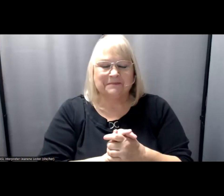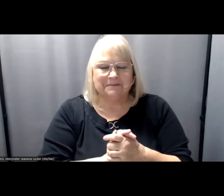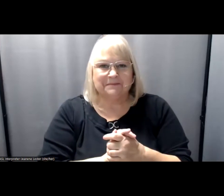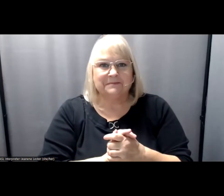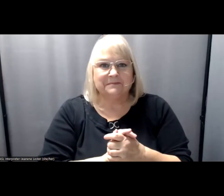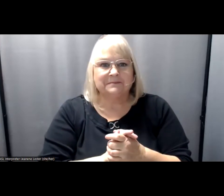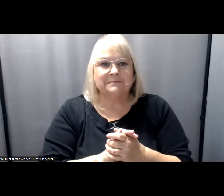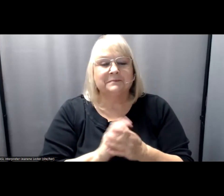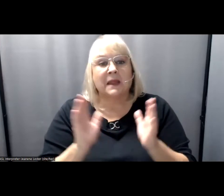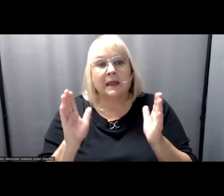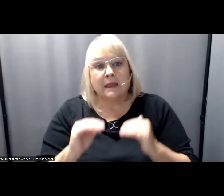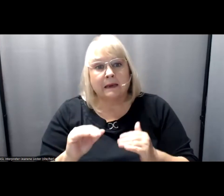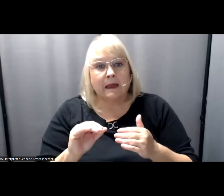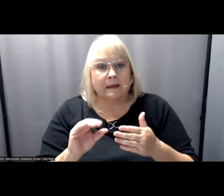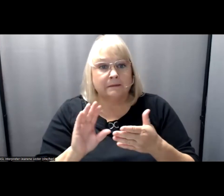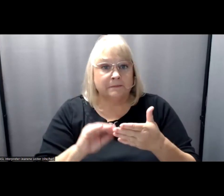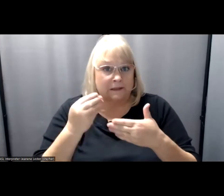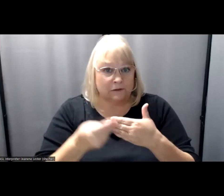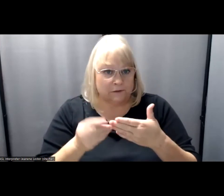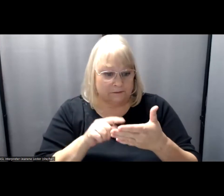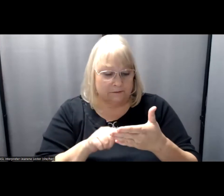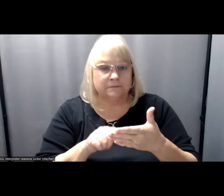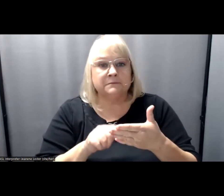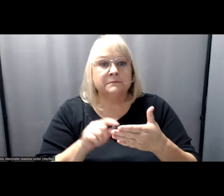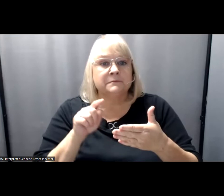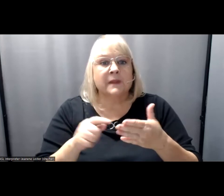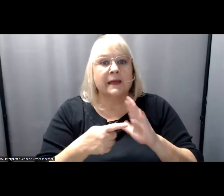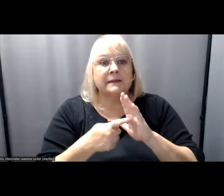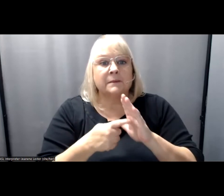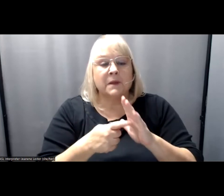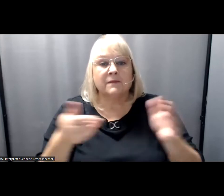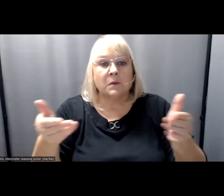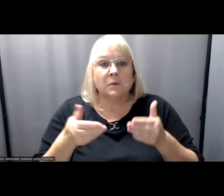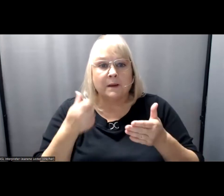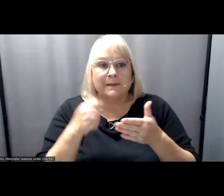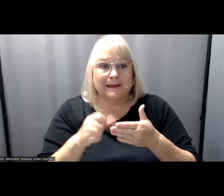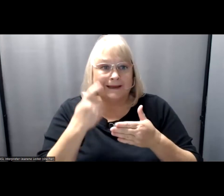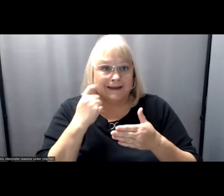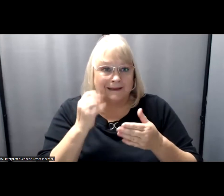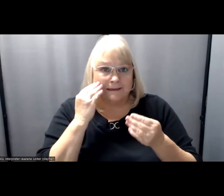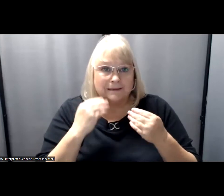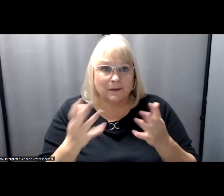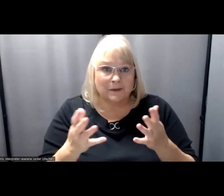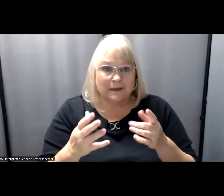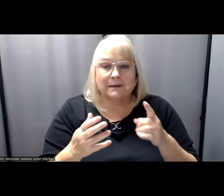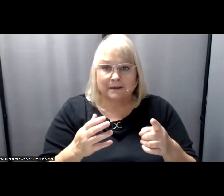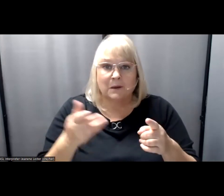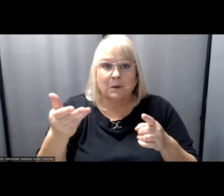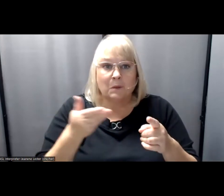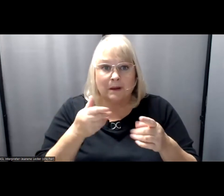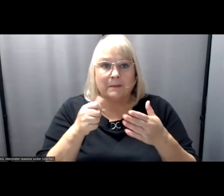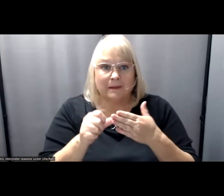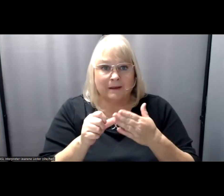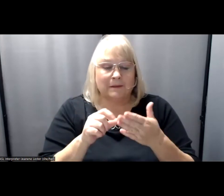page. Here's the example of the welcome letter I just noted right here.